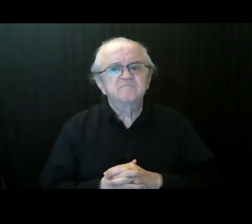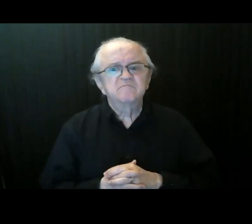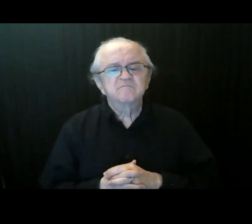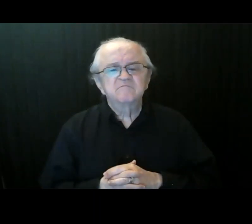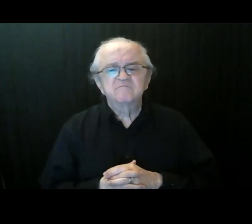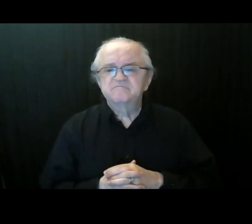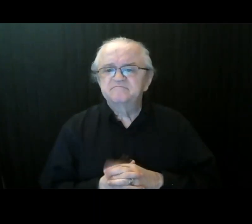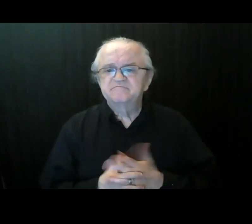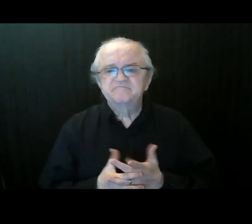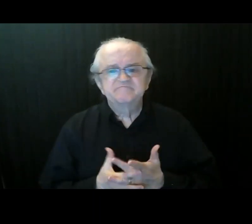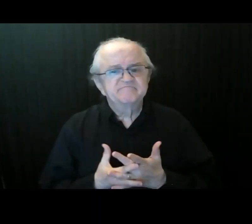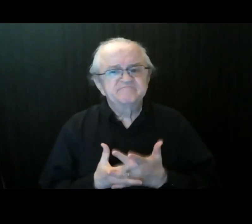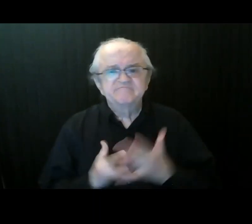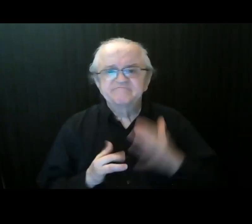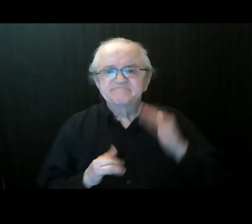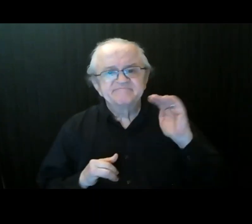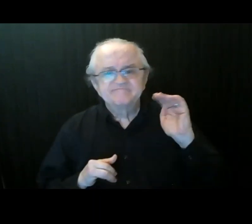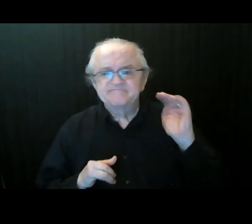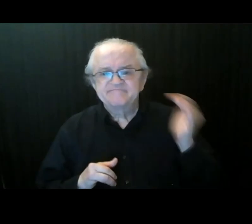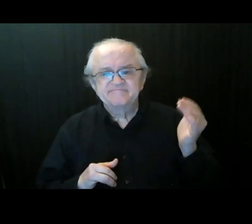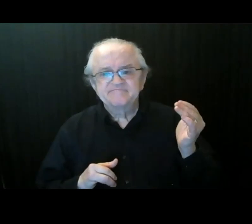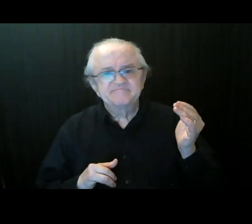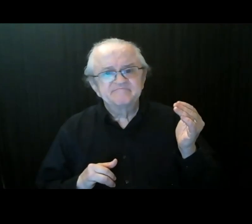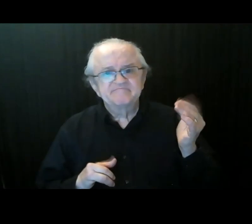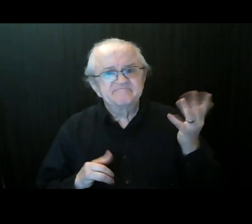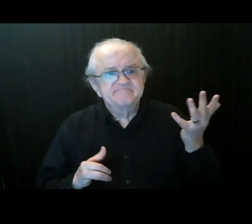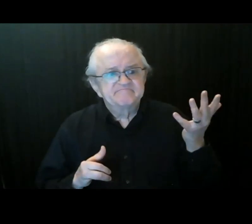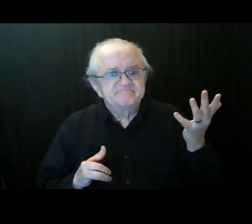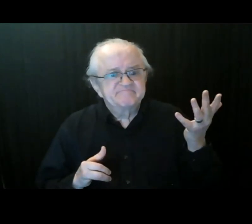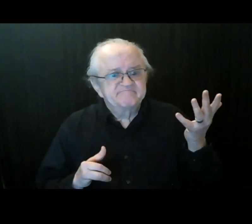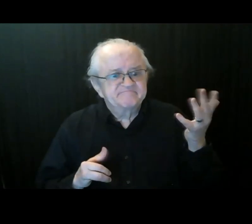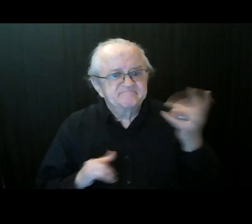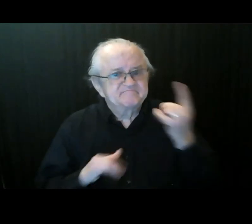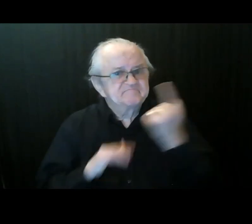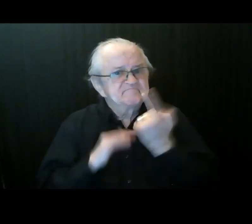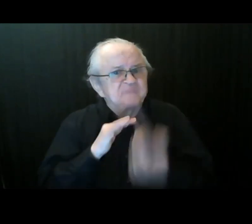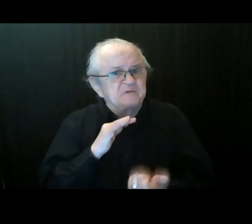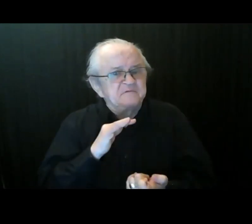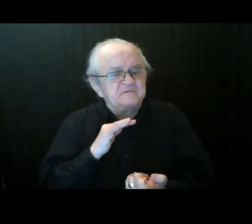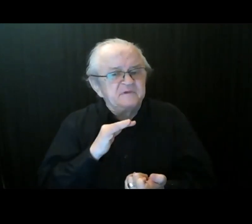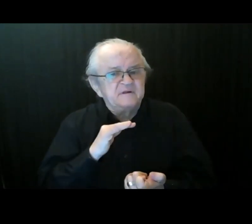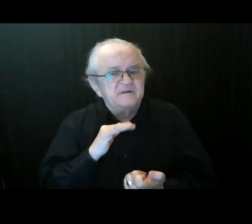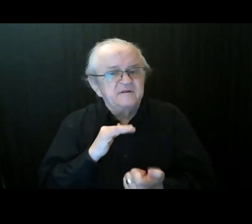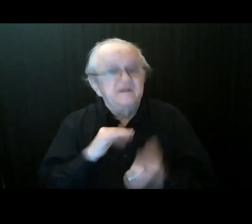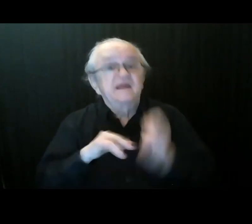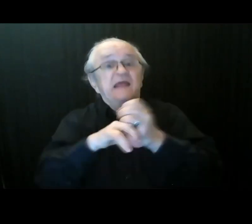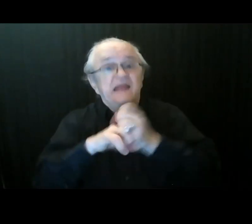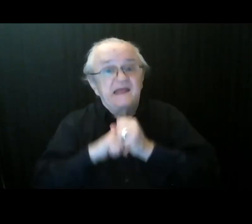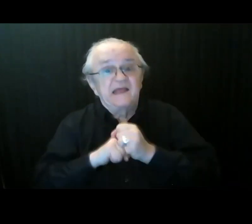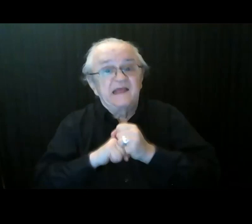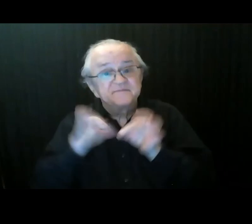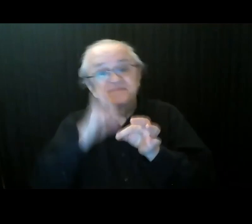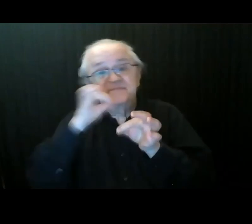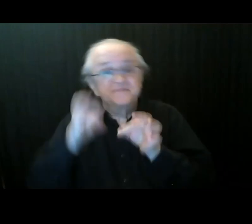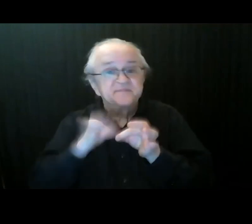up and disappeared. He had taken his sampler with him, the home tweet home